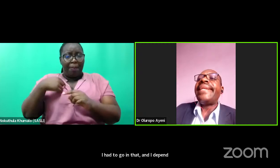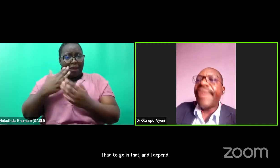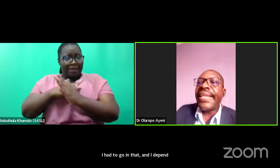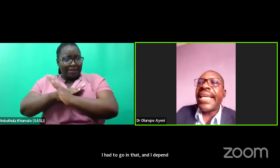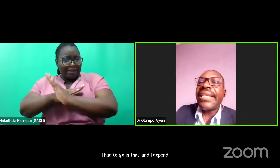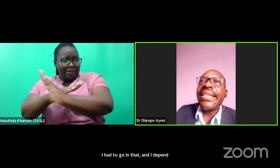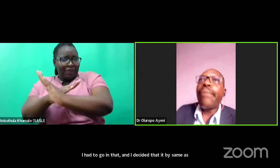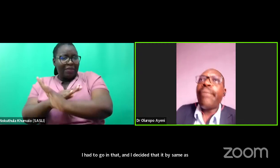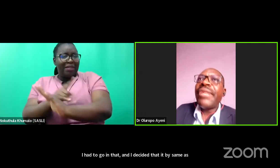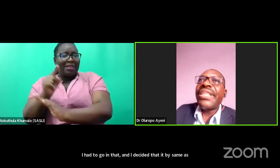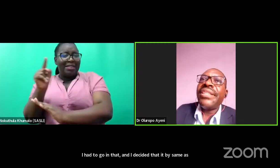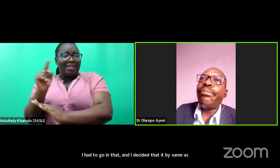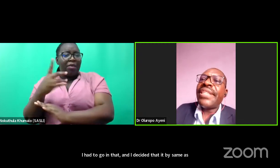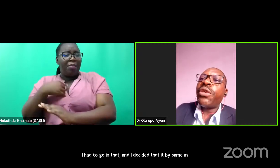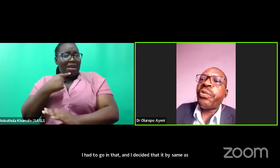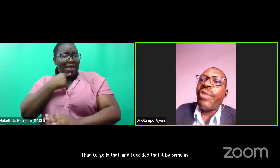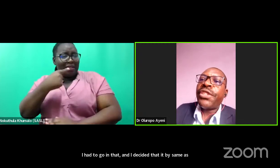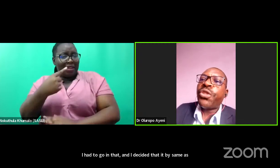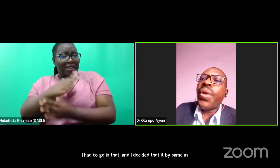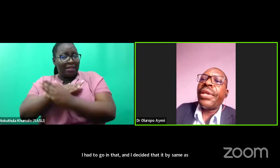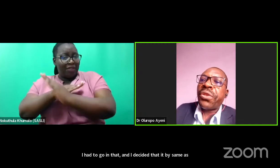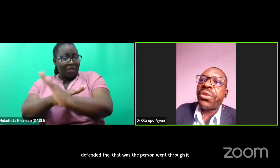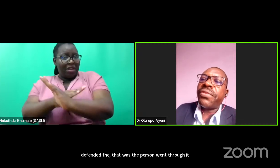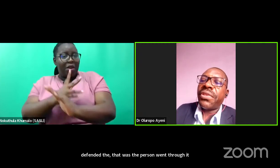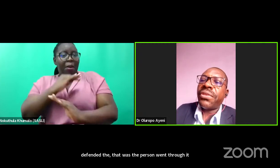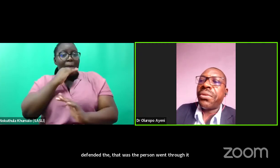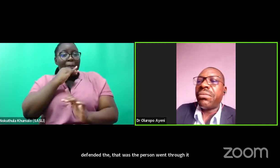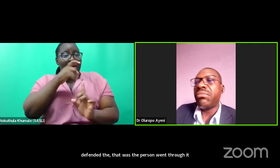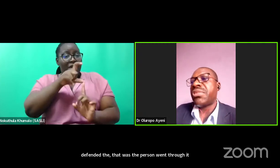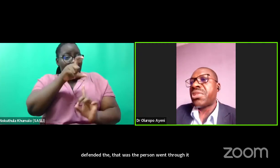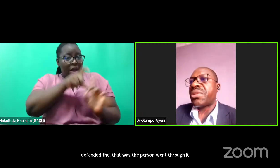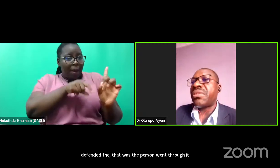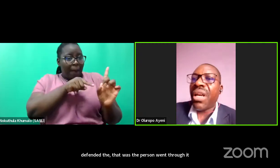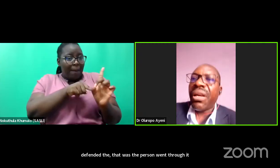I defended it, that means the person went through a lot of,